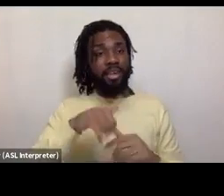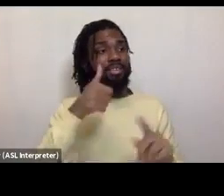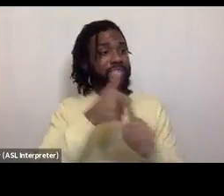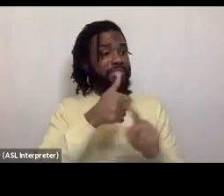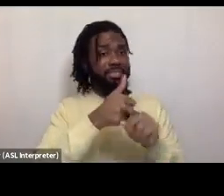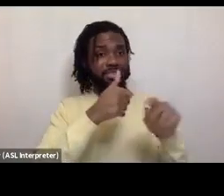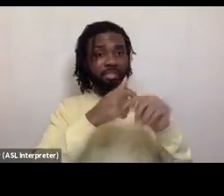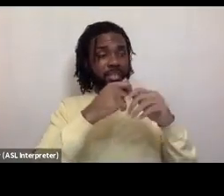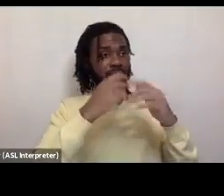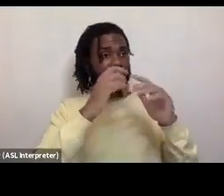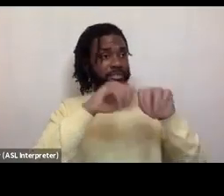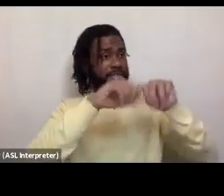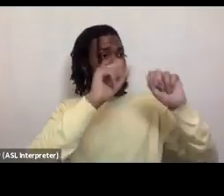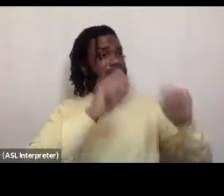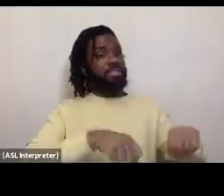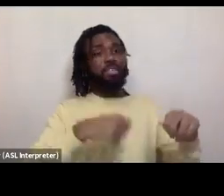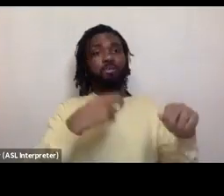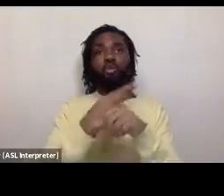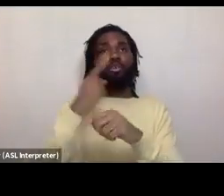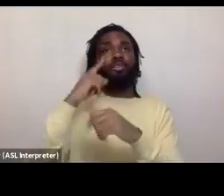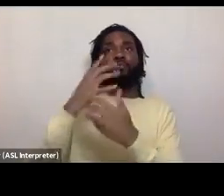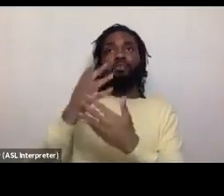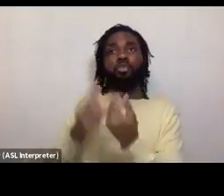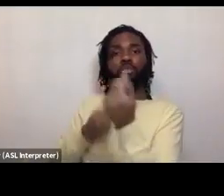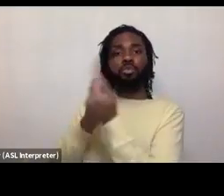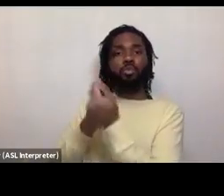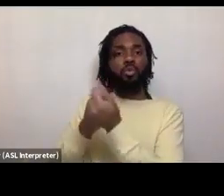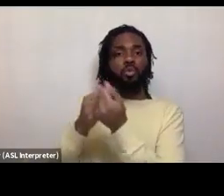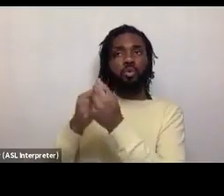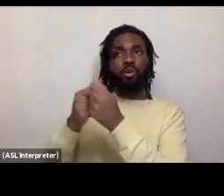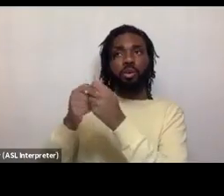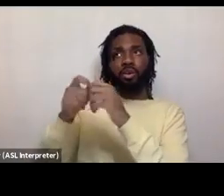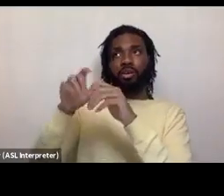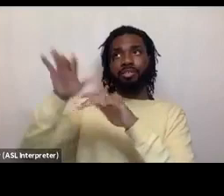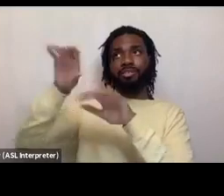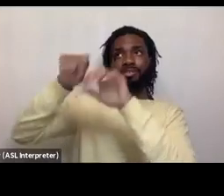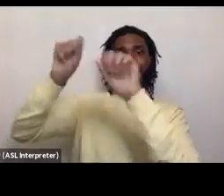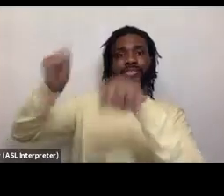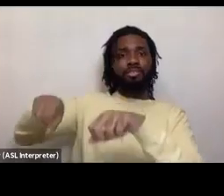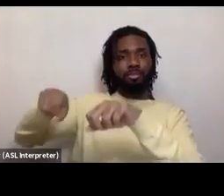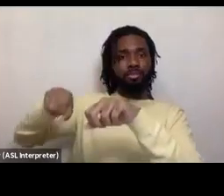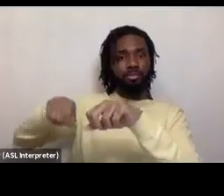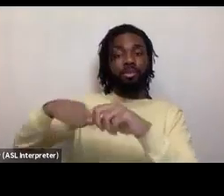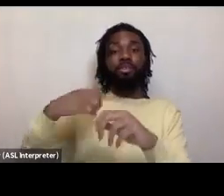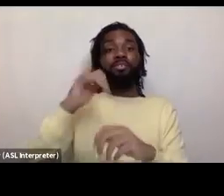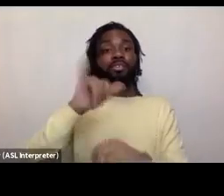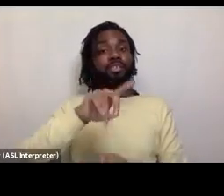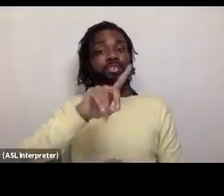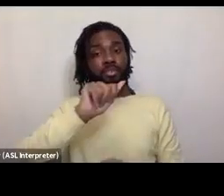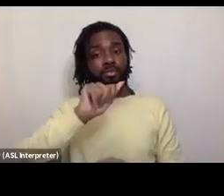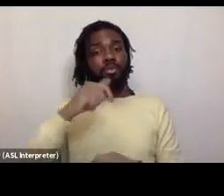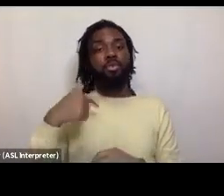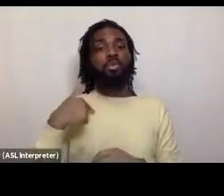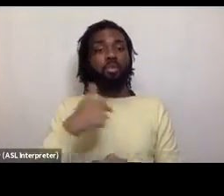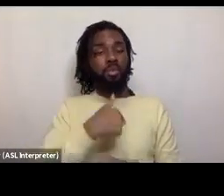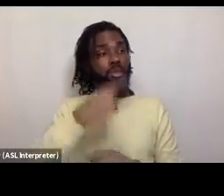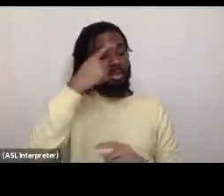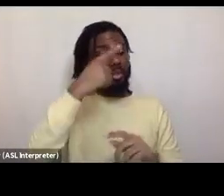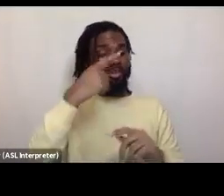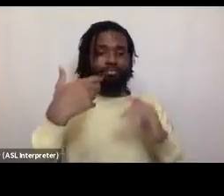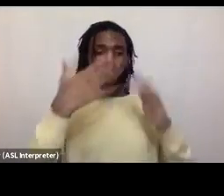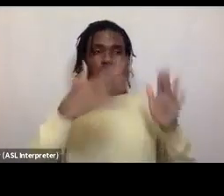societal access. And we view disability as someone who is